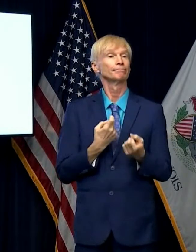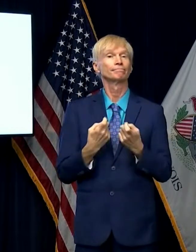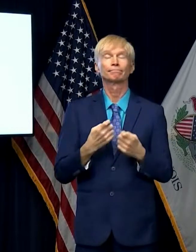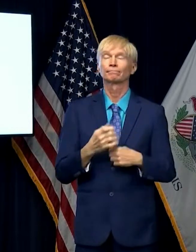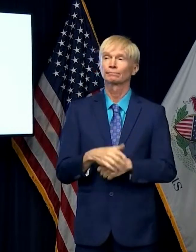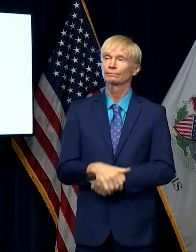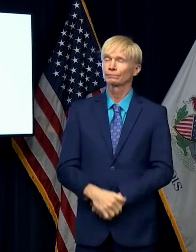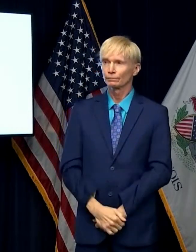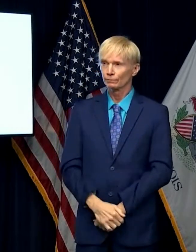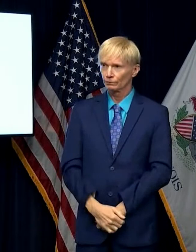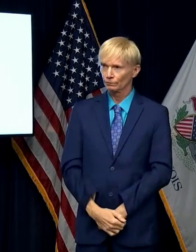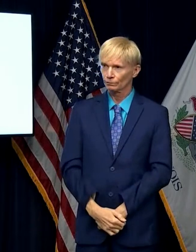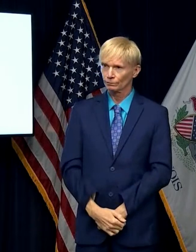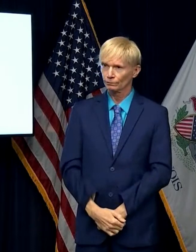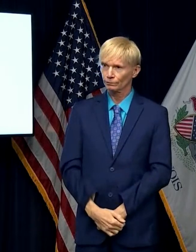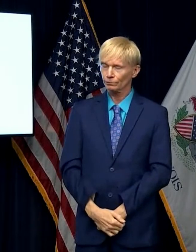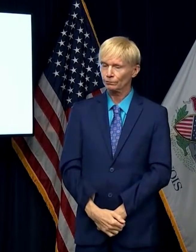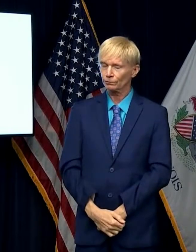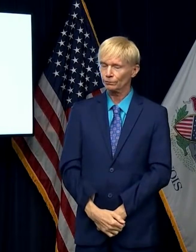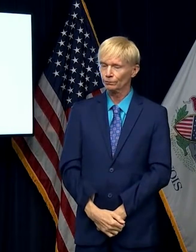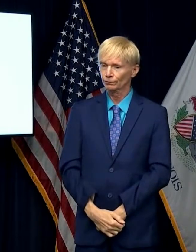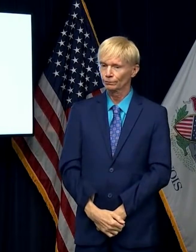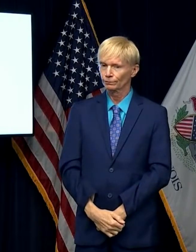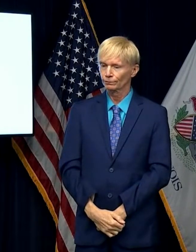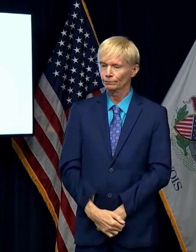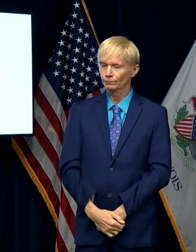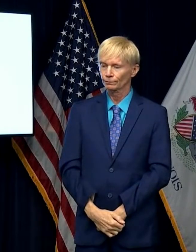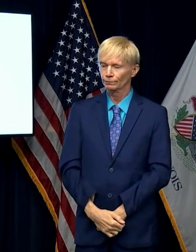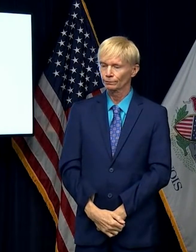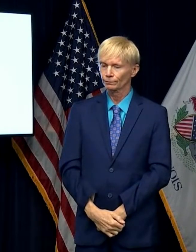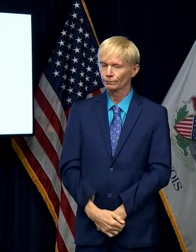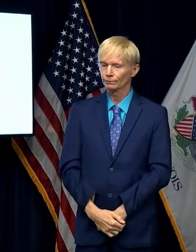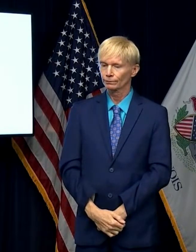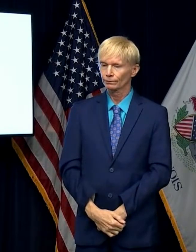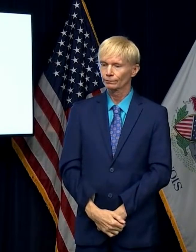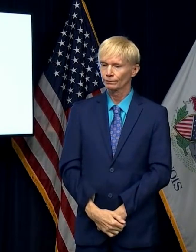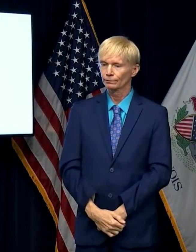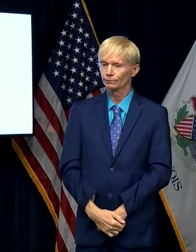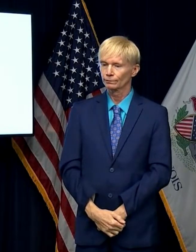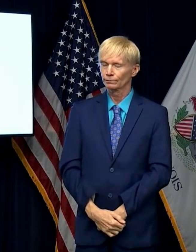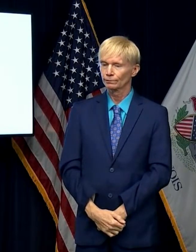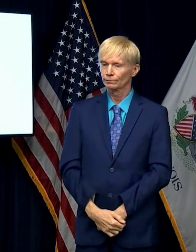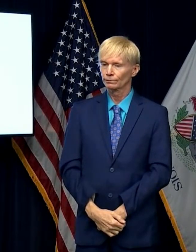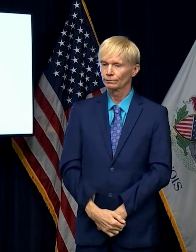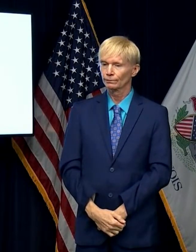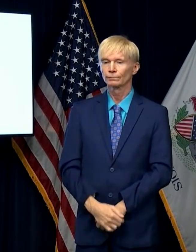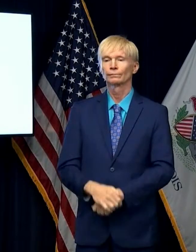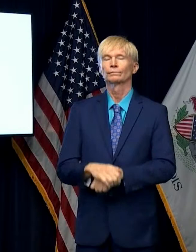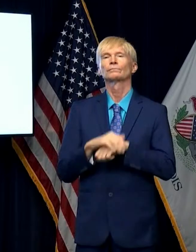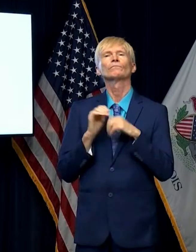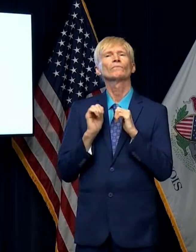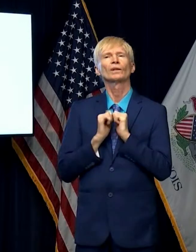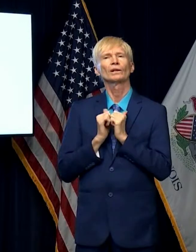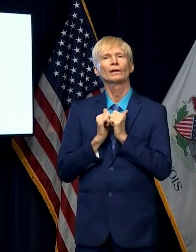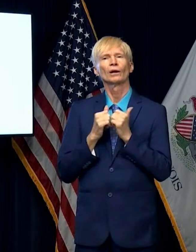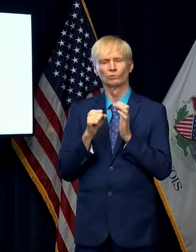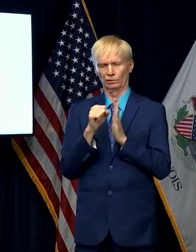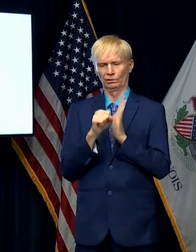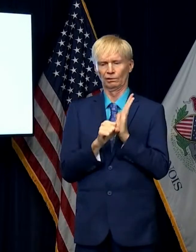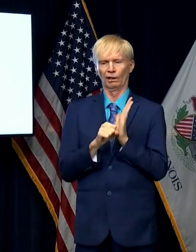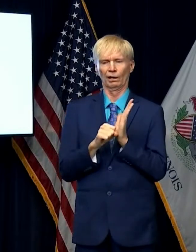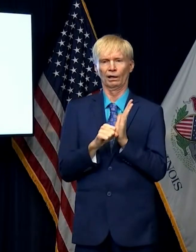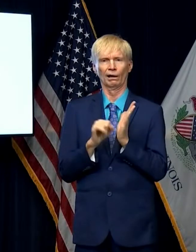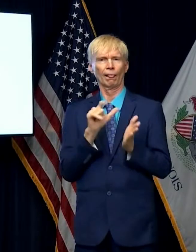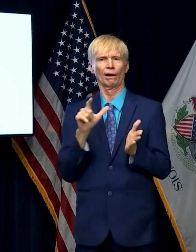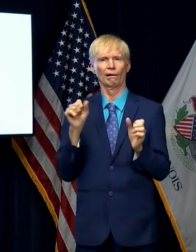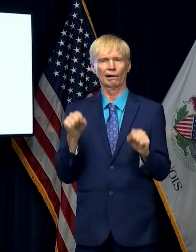Yeah. Governor, can you just, two questions. First, can you just elaborate a little bit more on how the state can enforce